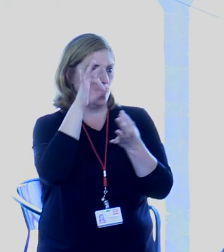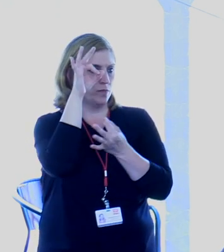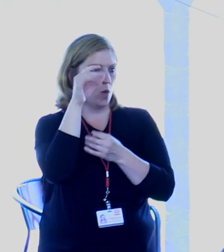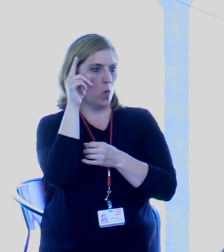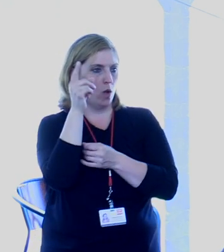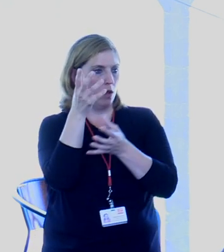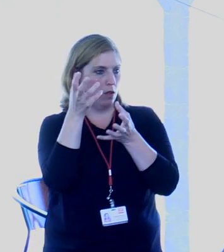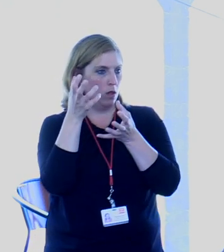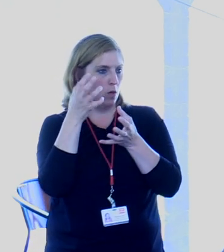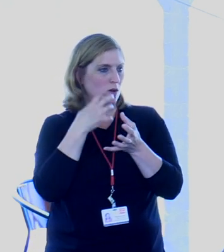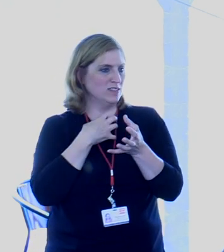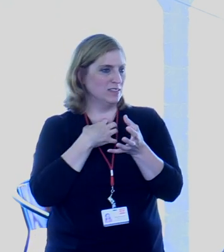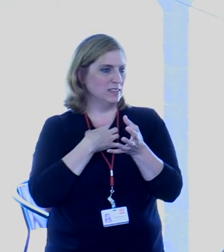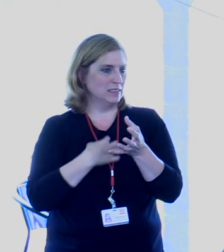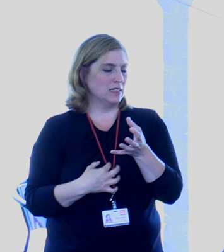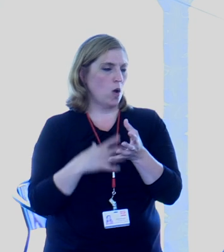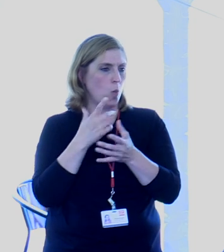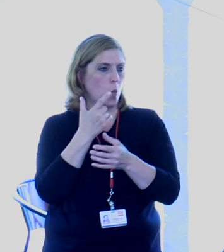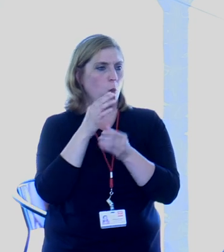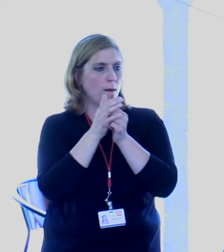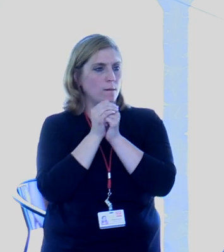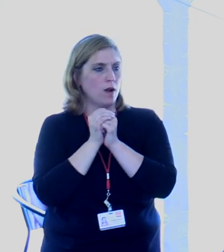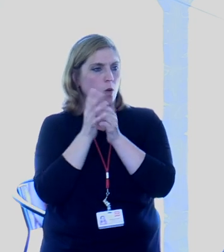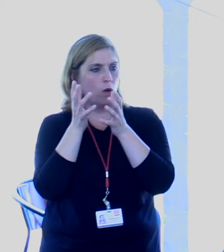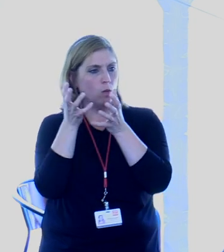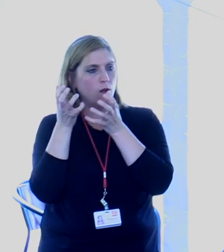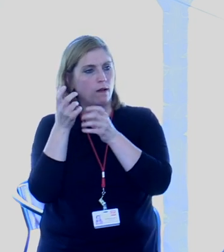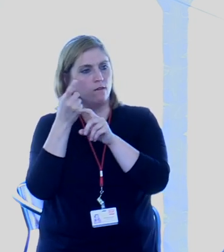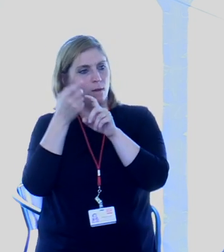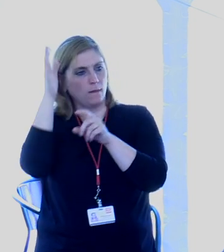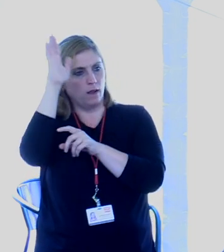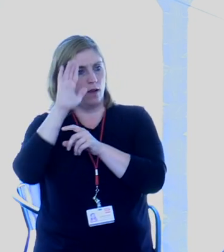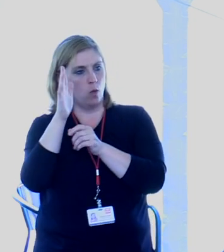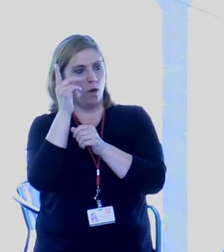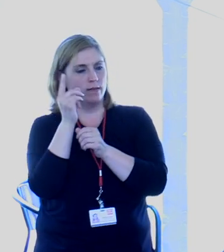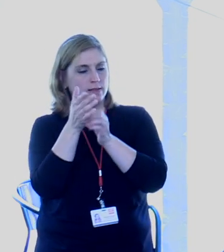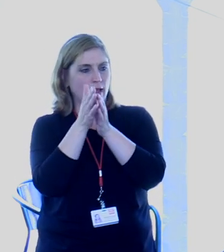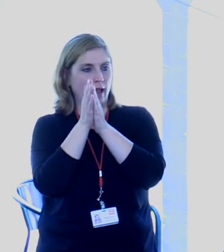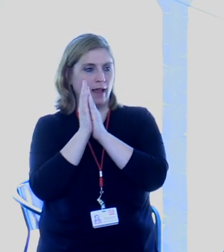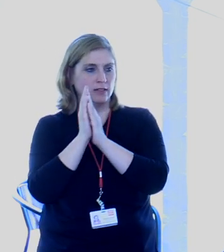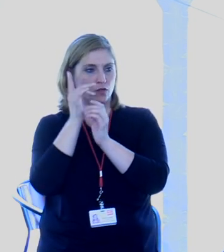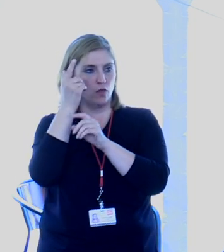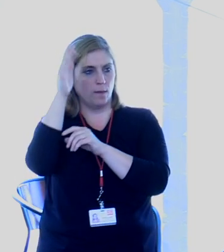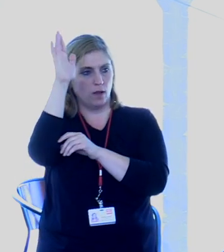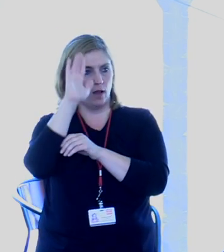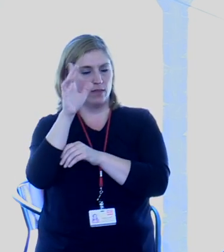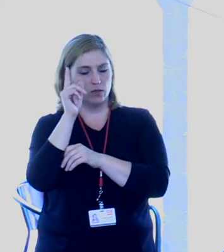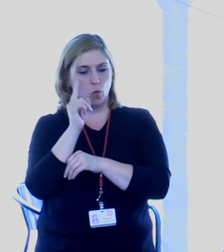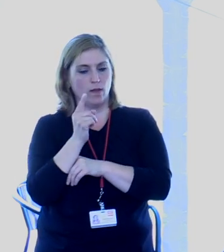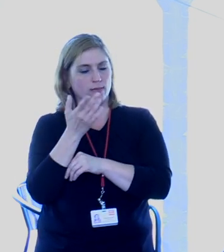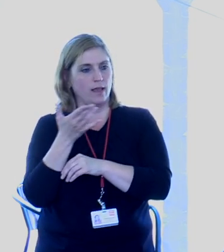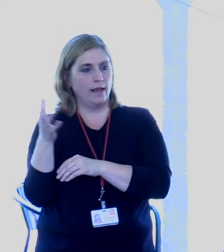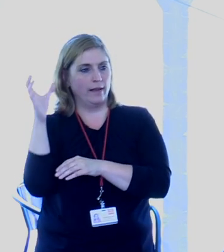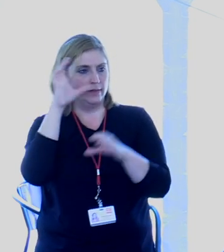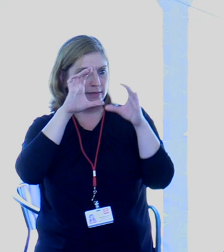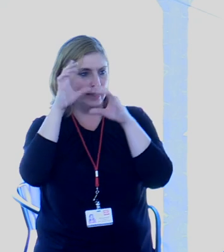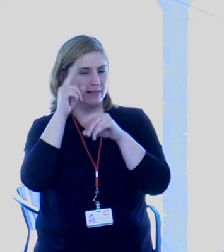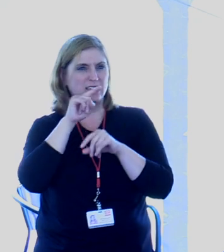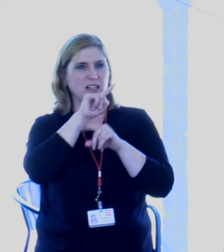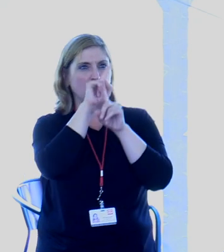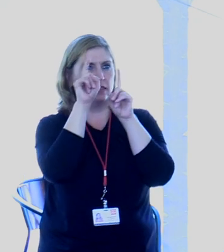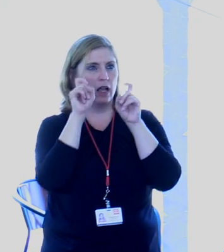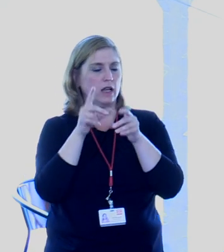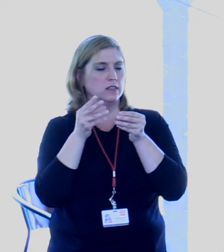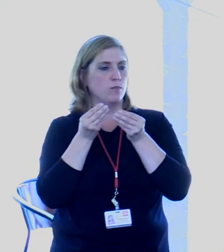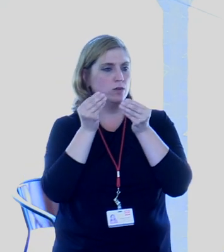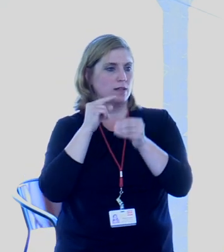one desire, one prayer, one demand of God, one thing I've asked of the Lord, this alone I seek. This is the test